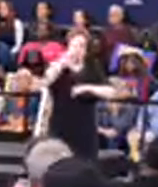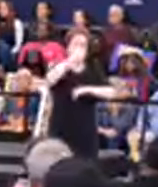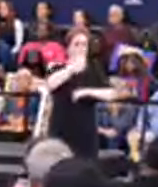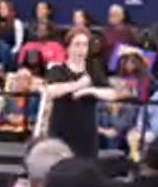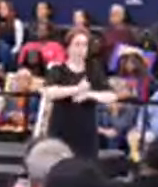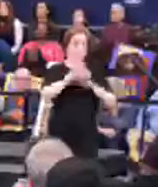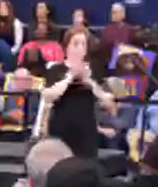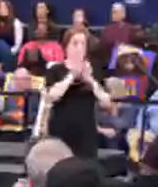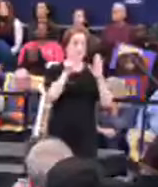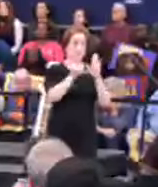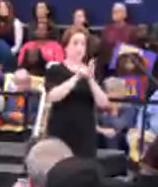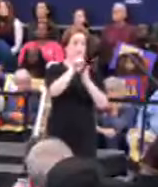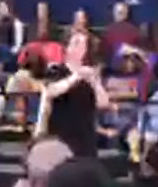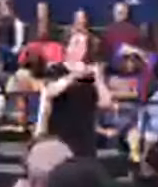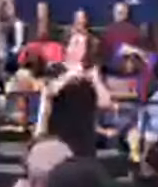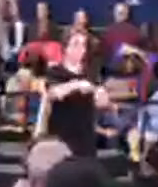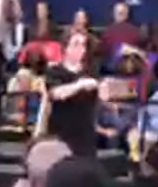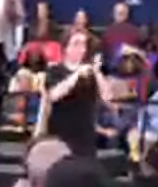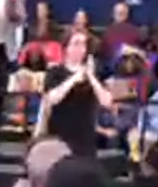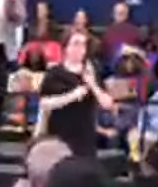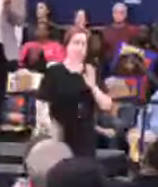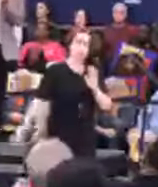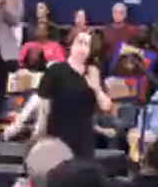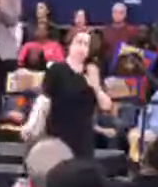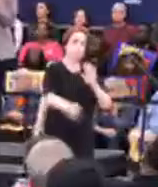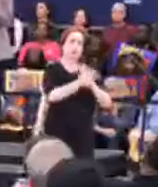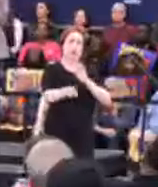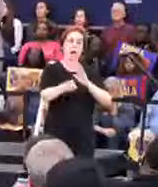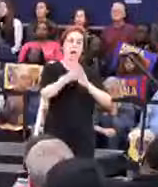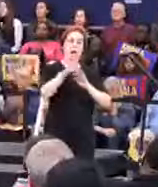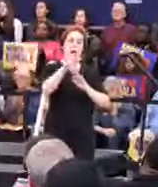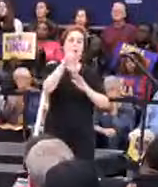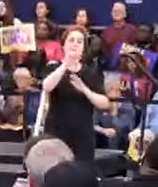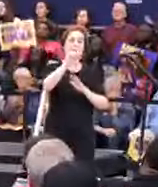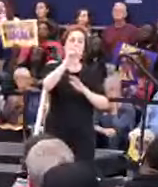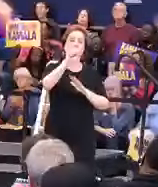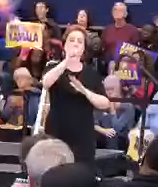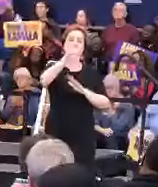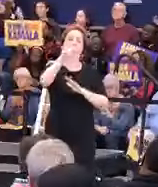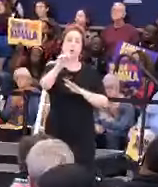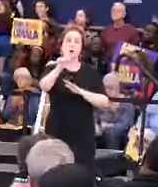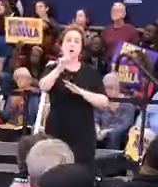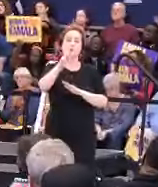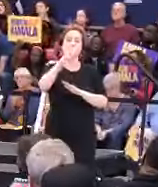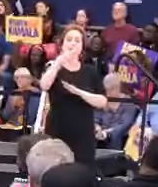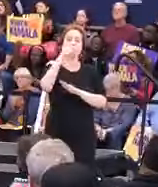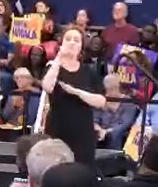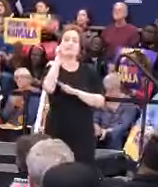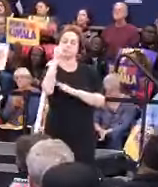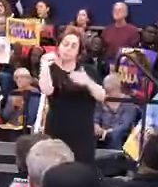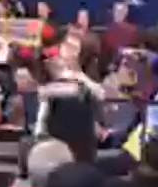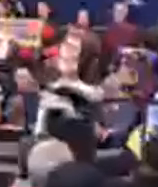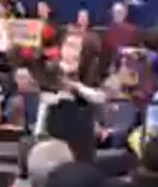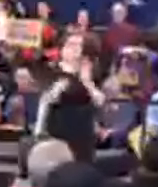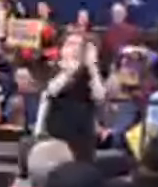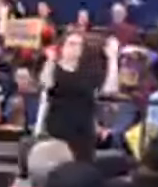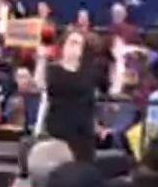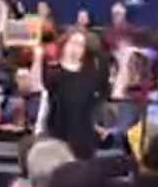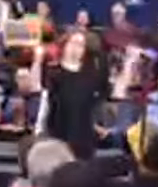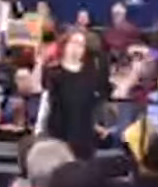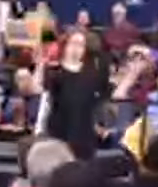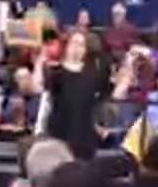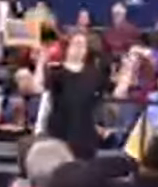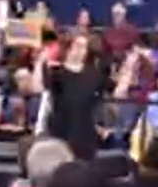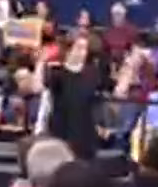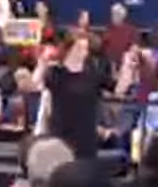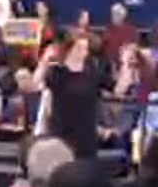comprehensive background check requirement and to ban the importation of assault weapons into our country. We've got to take action. We've got to take action.